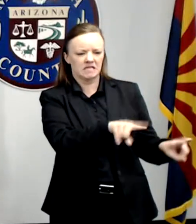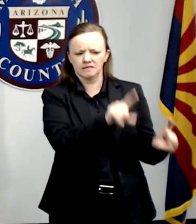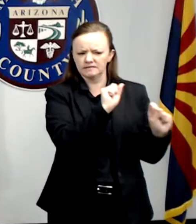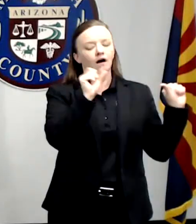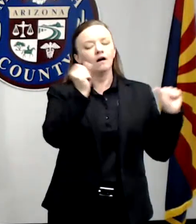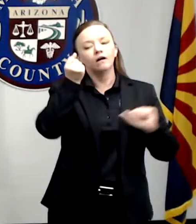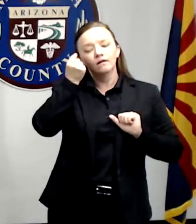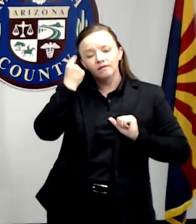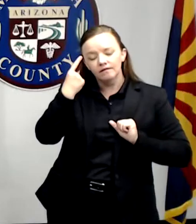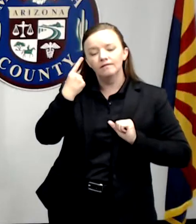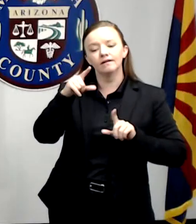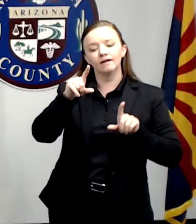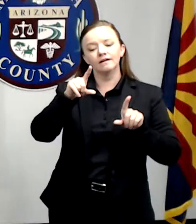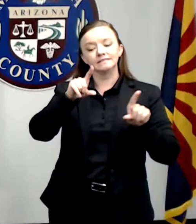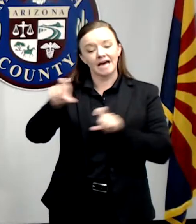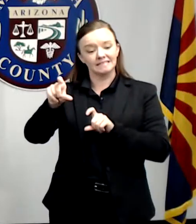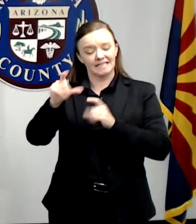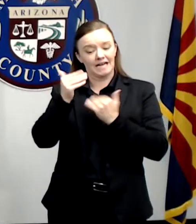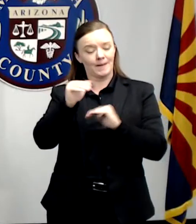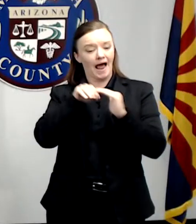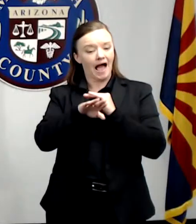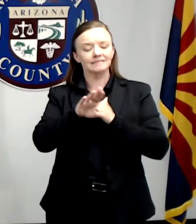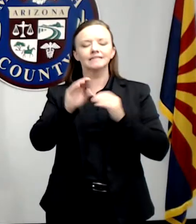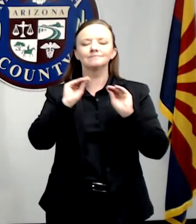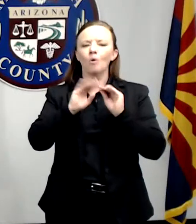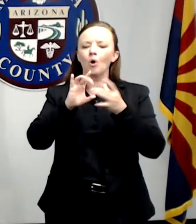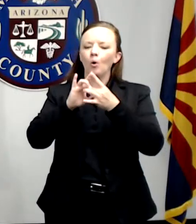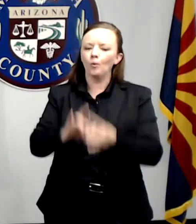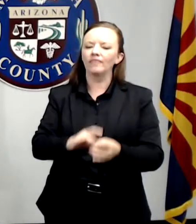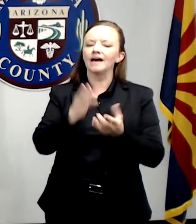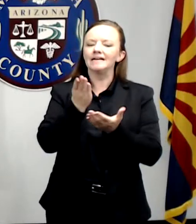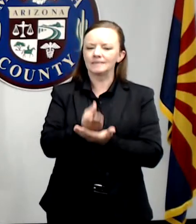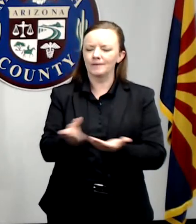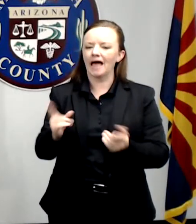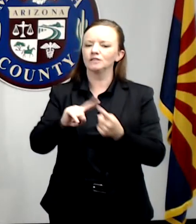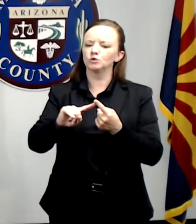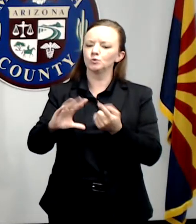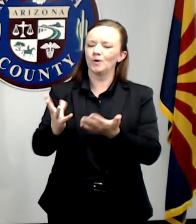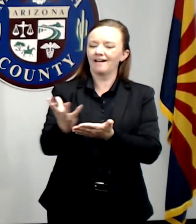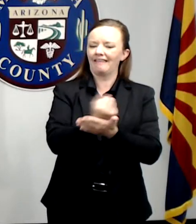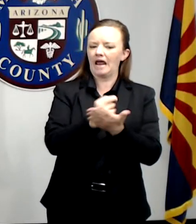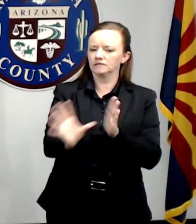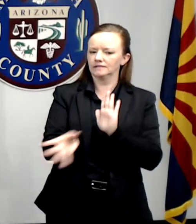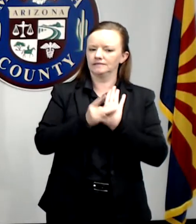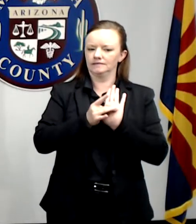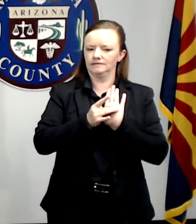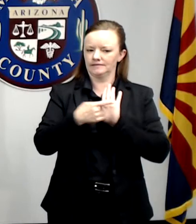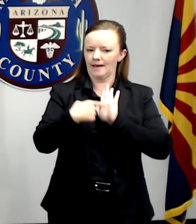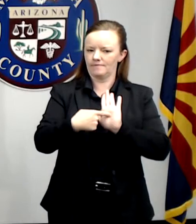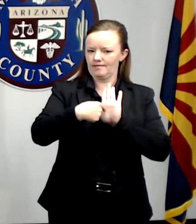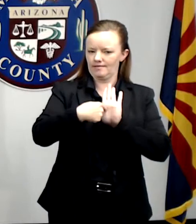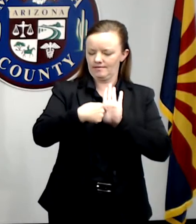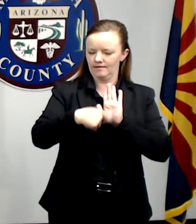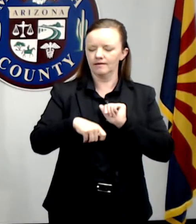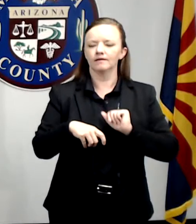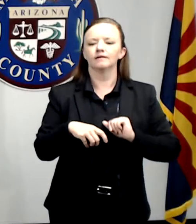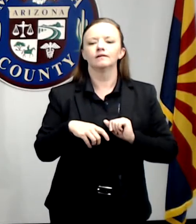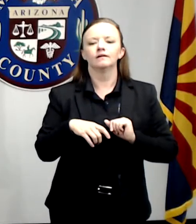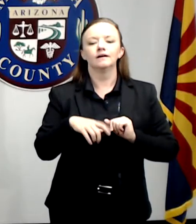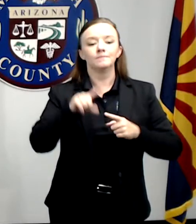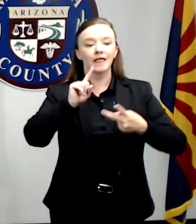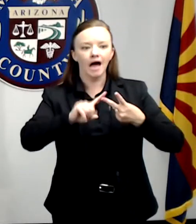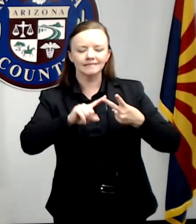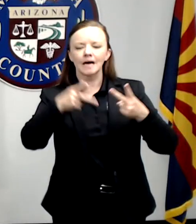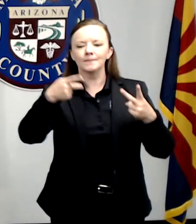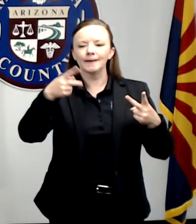is that the testing has more to do with having the supplies to collect the specimens and the personal protective